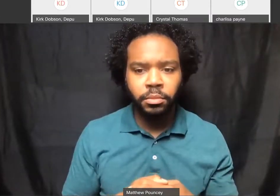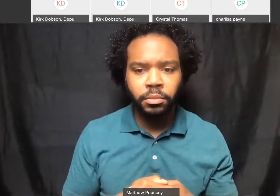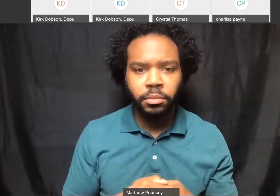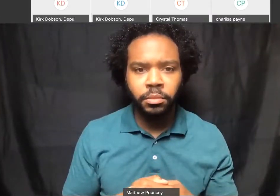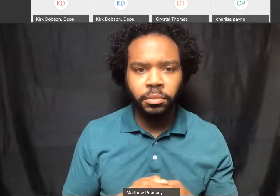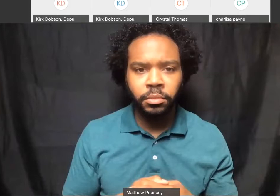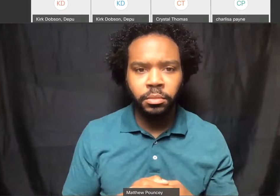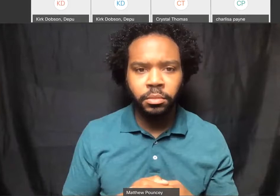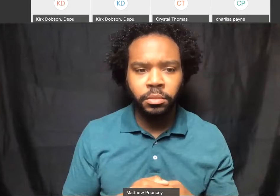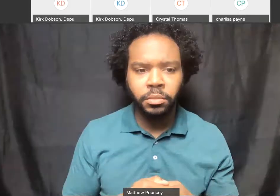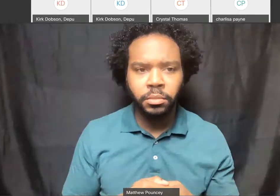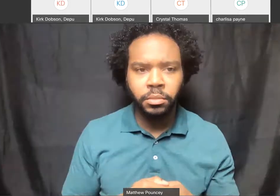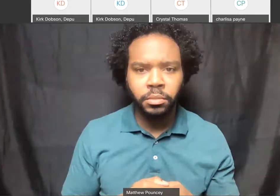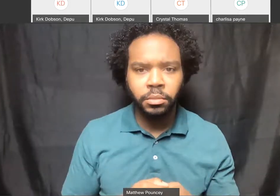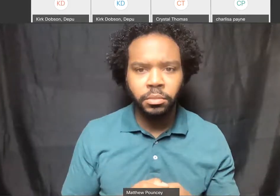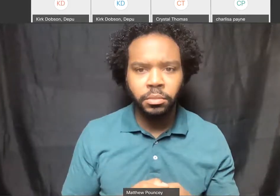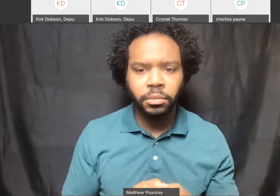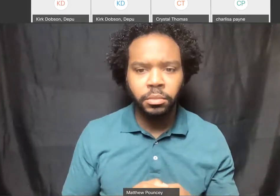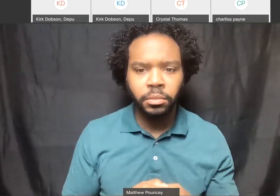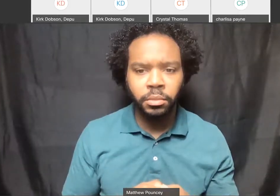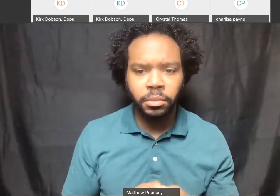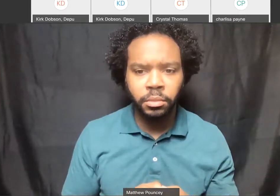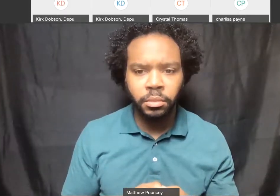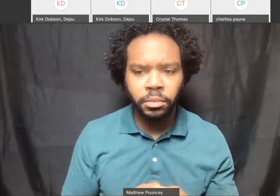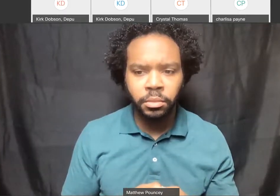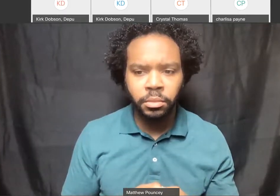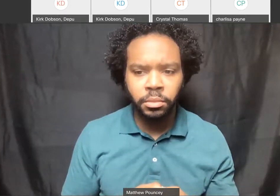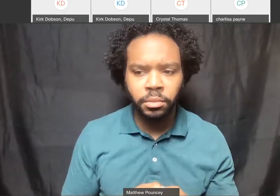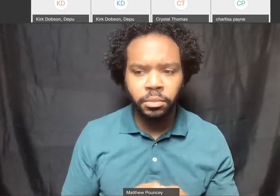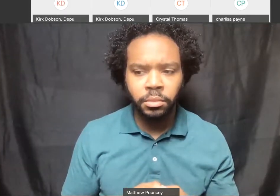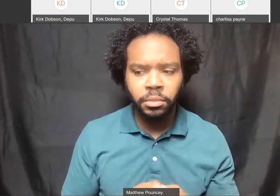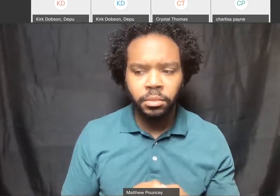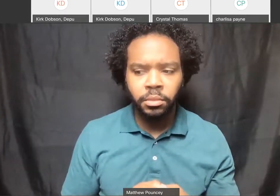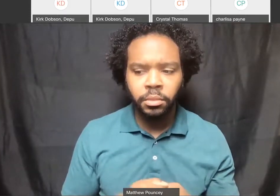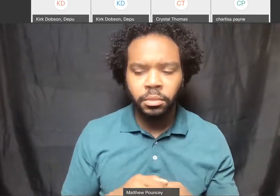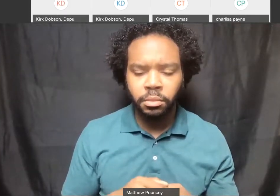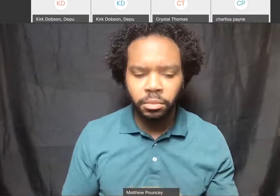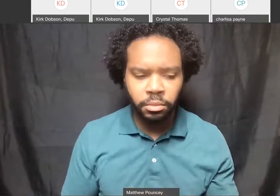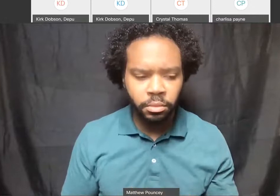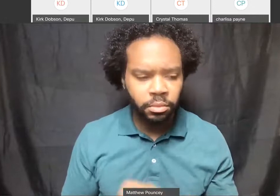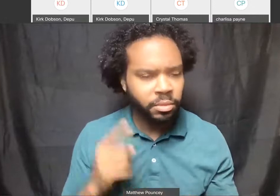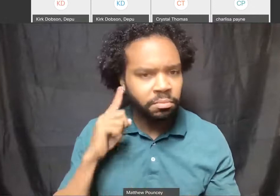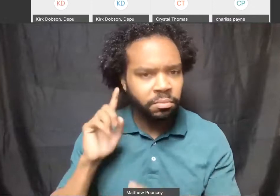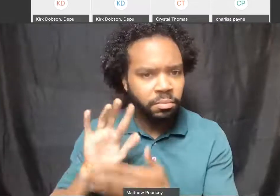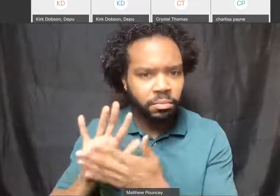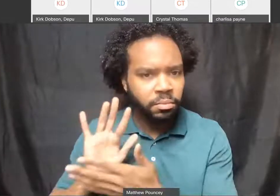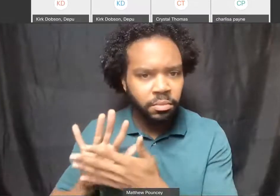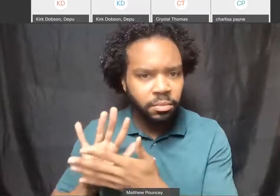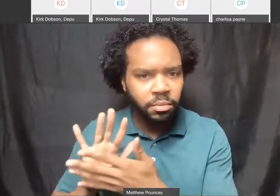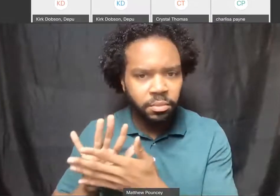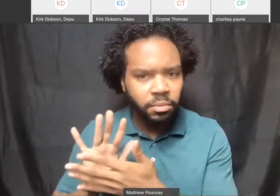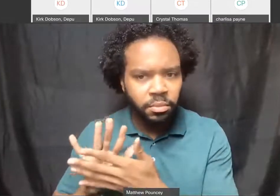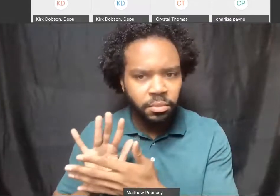last week, but it's the current, most accurate information we have. And then just some discussion of sort of where we are in